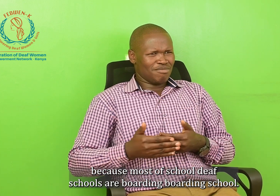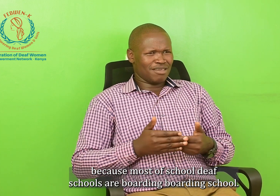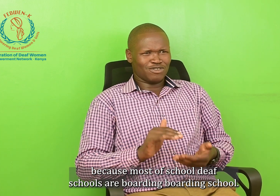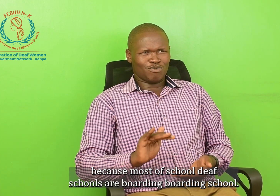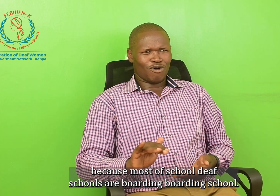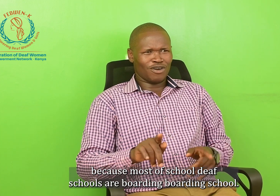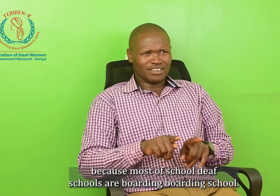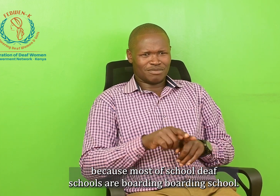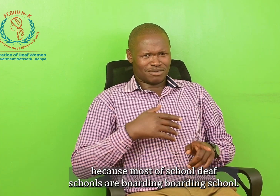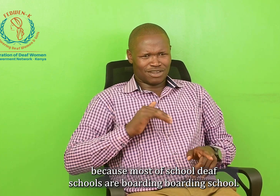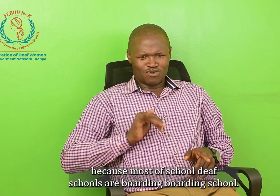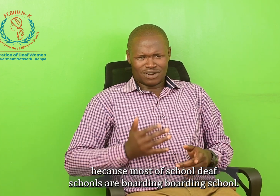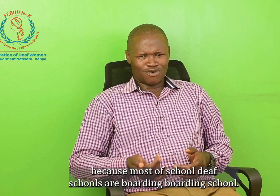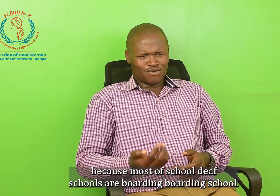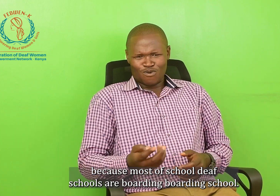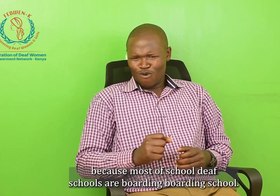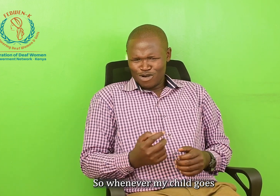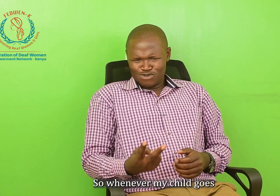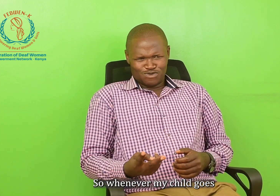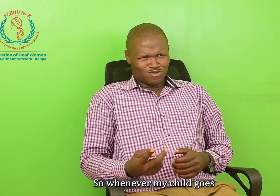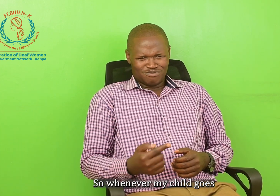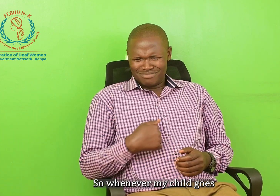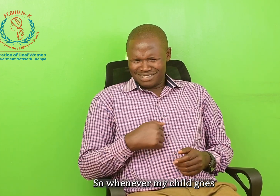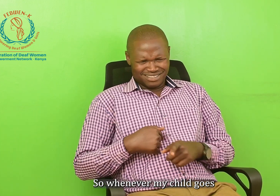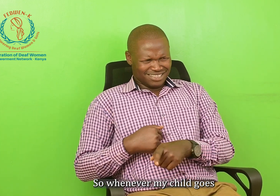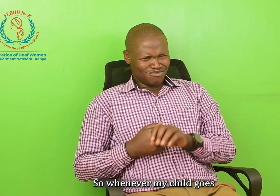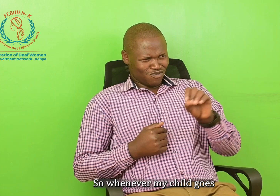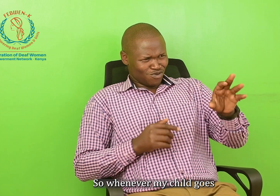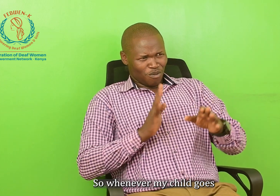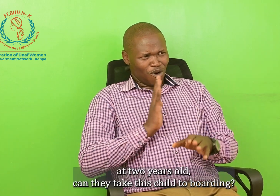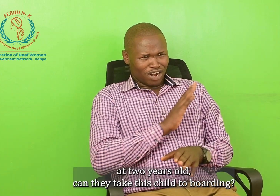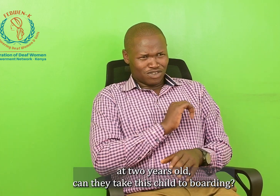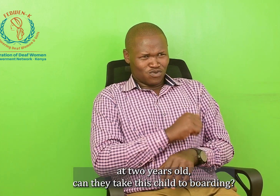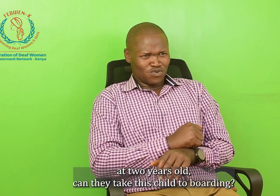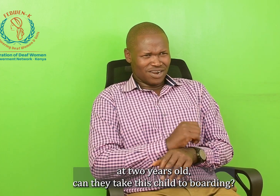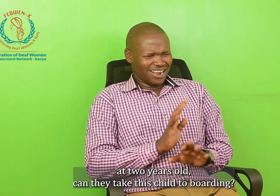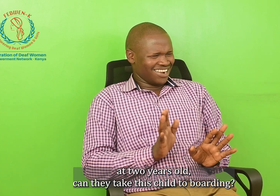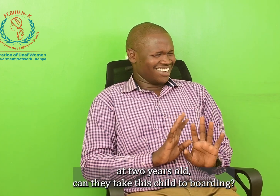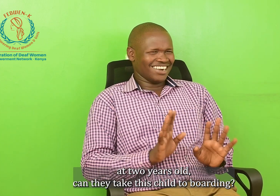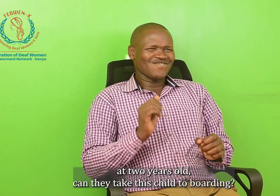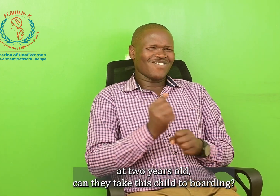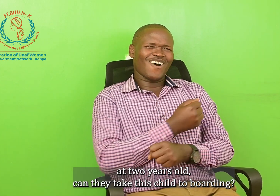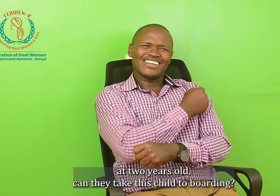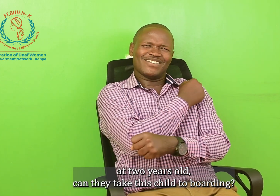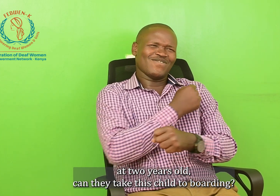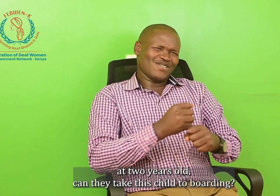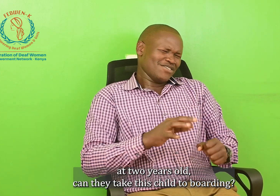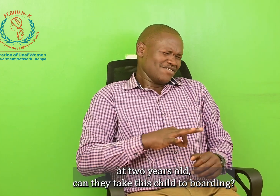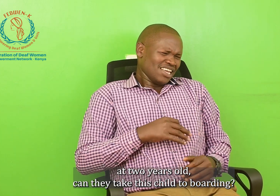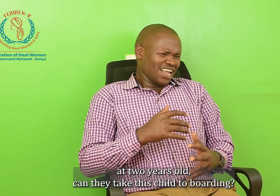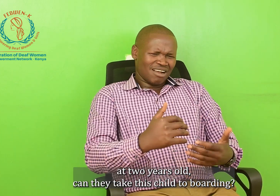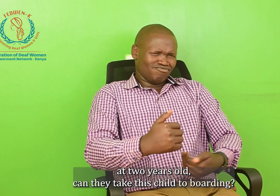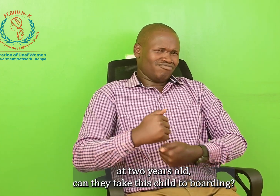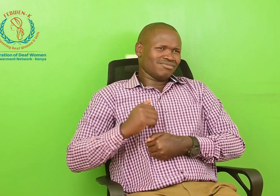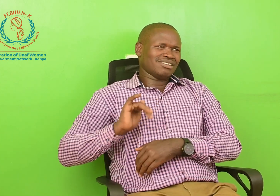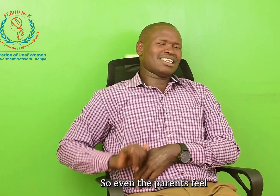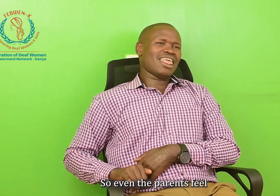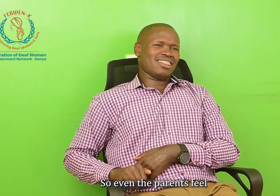are boarding schools. So whenever my child grows at 2 years old, can I take this child to boarding? So even the